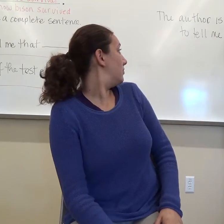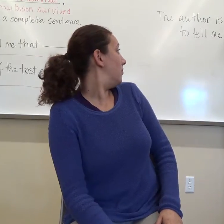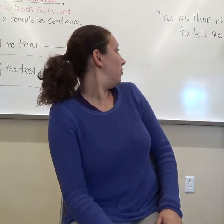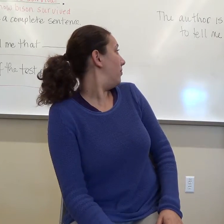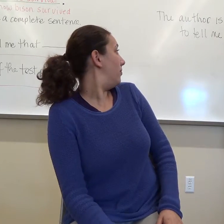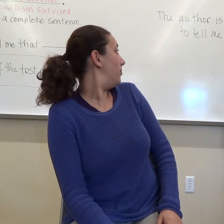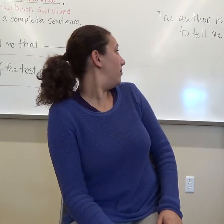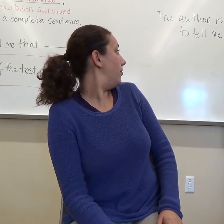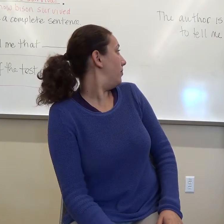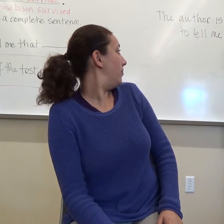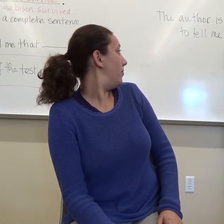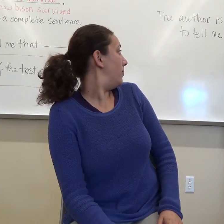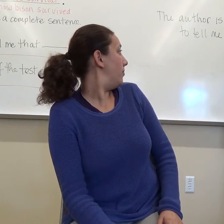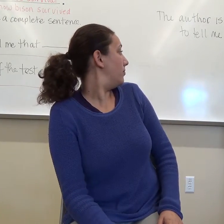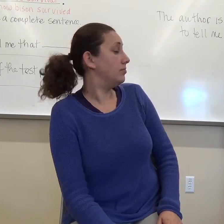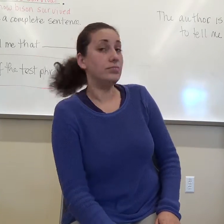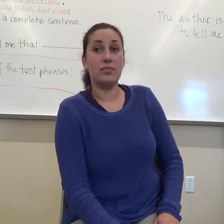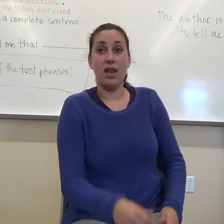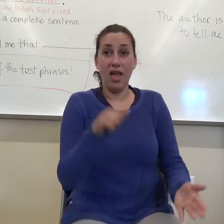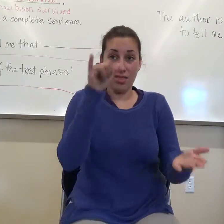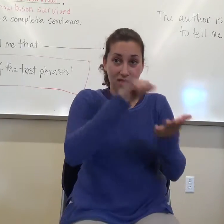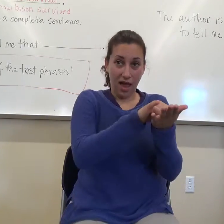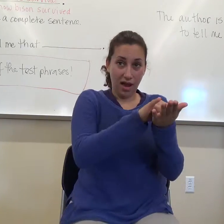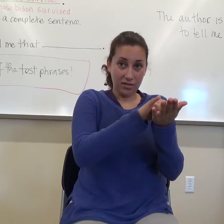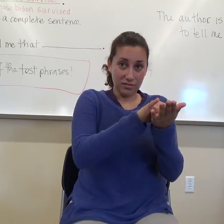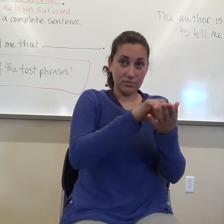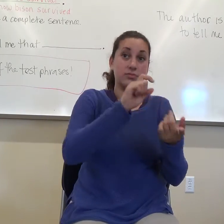If you change this to how,